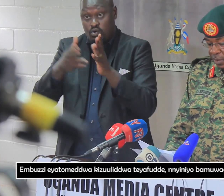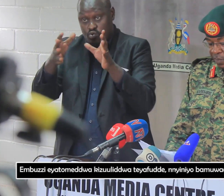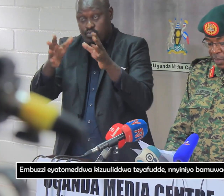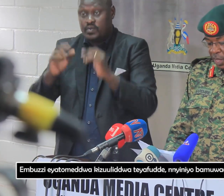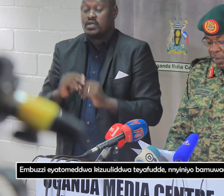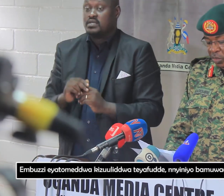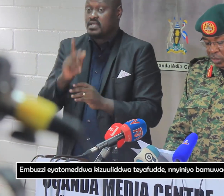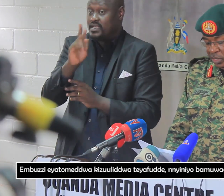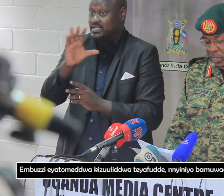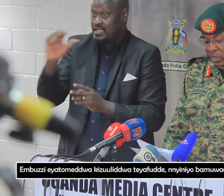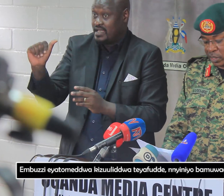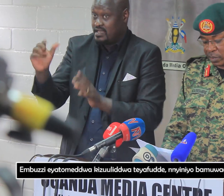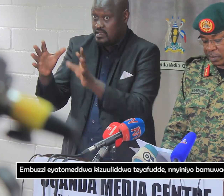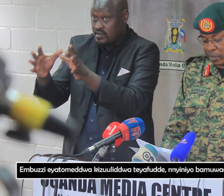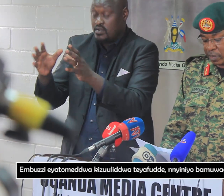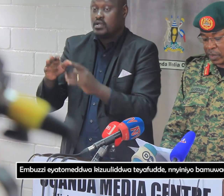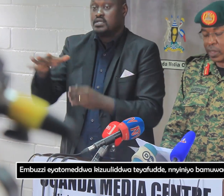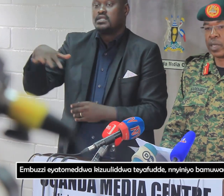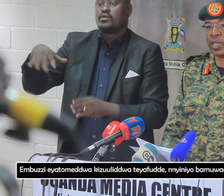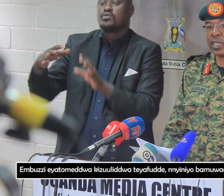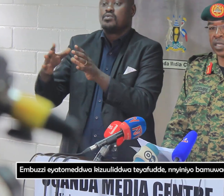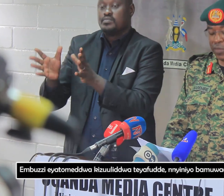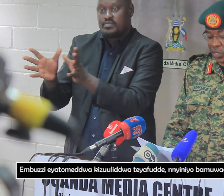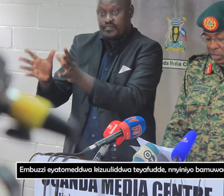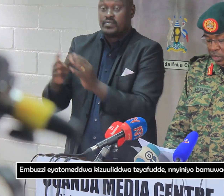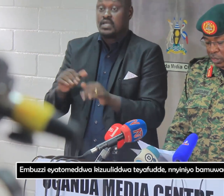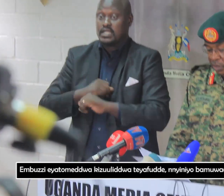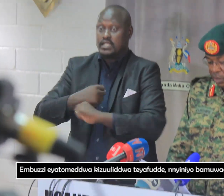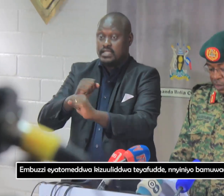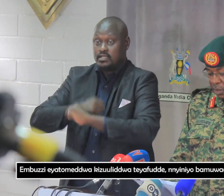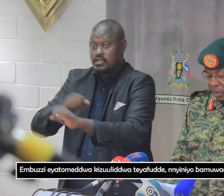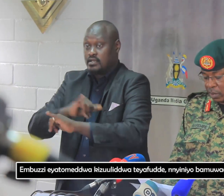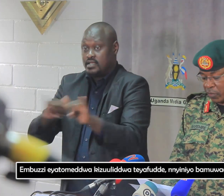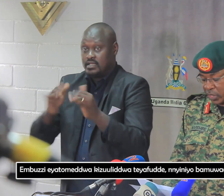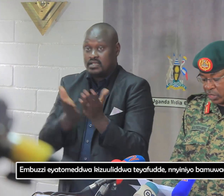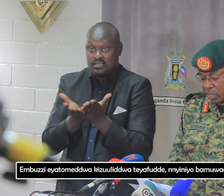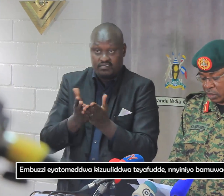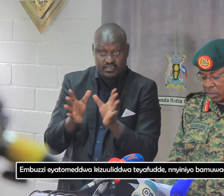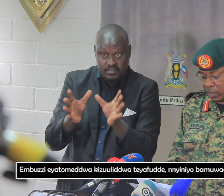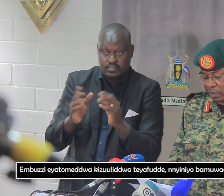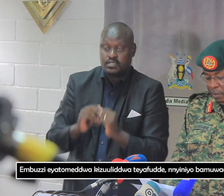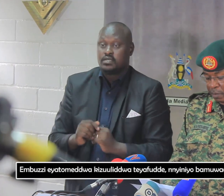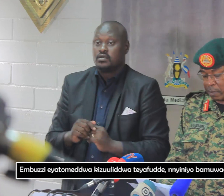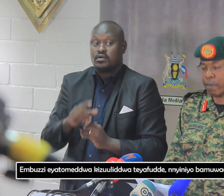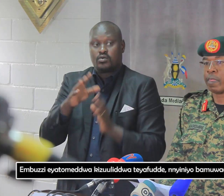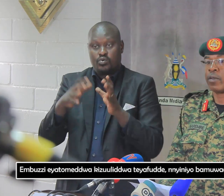KCCA, urban authorities, cleaning services, manufacturers,